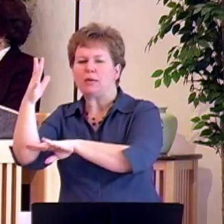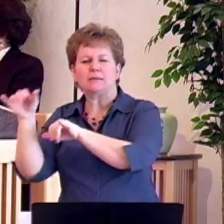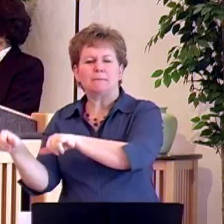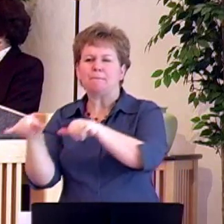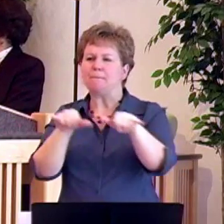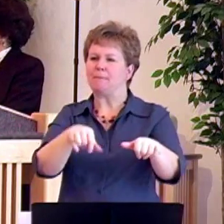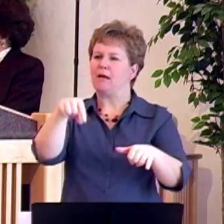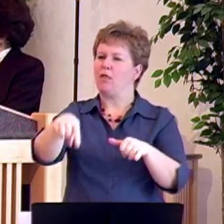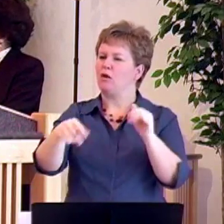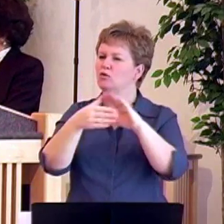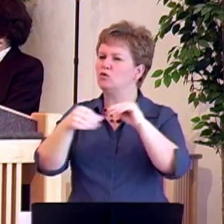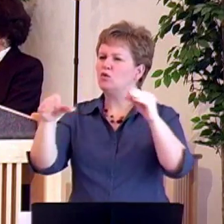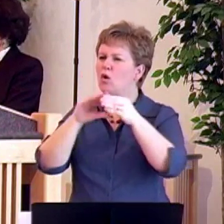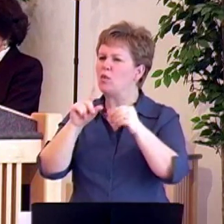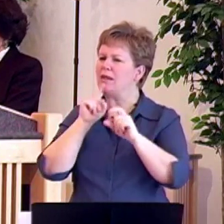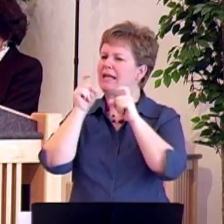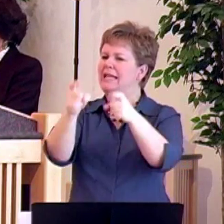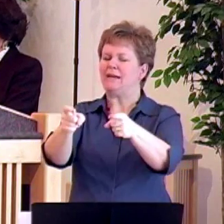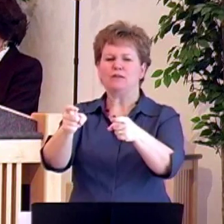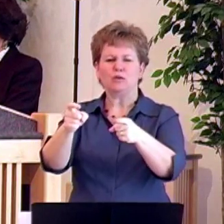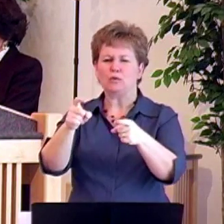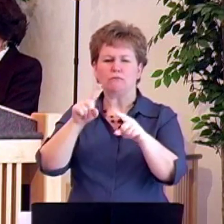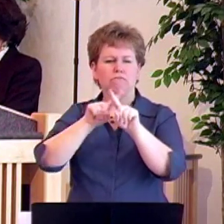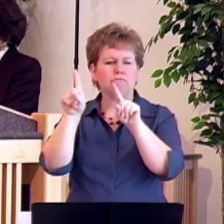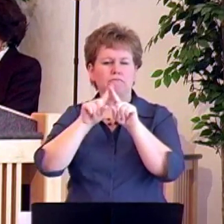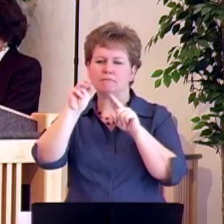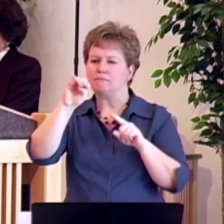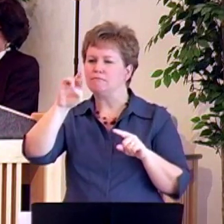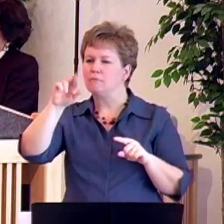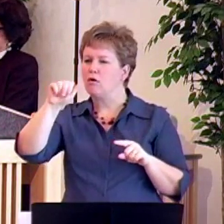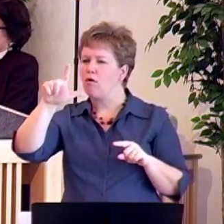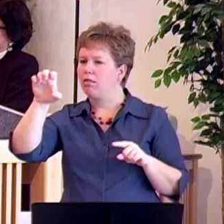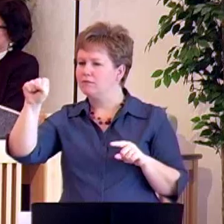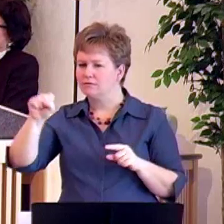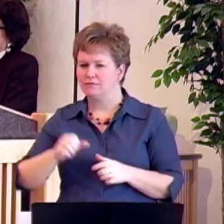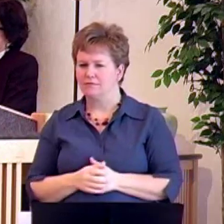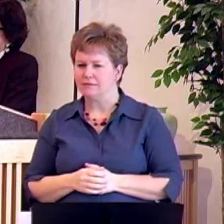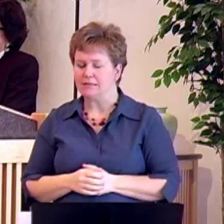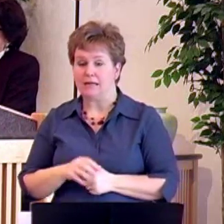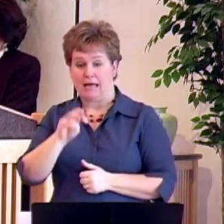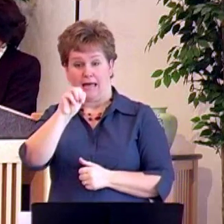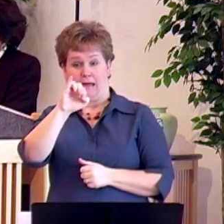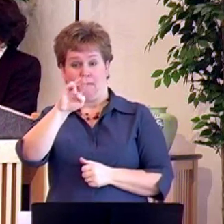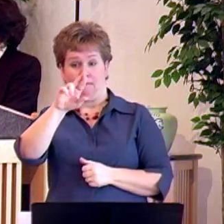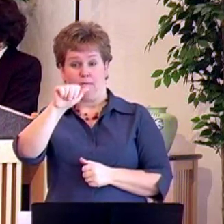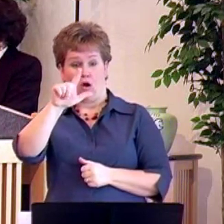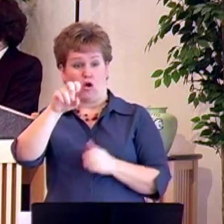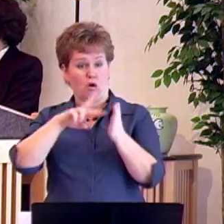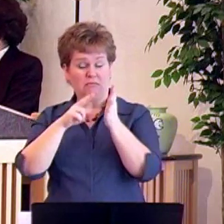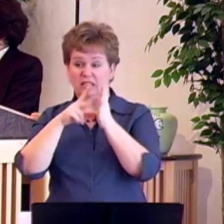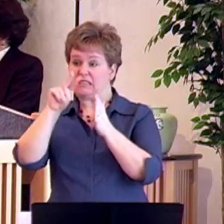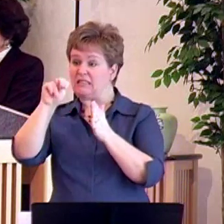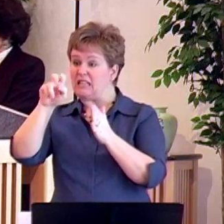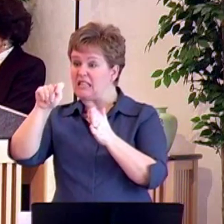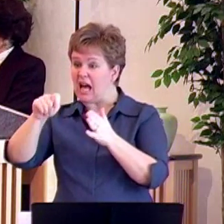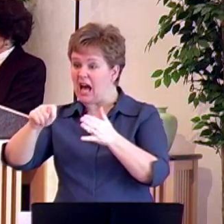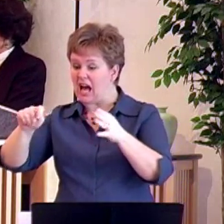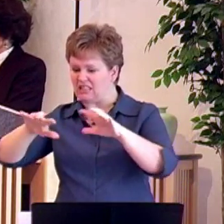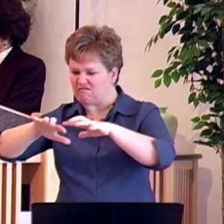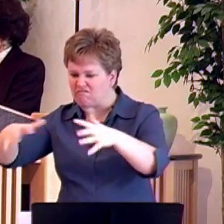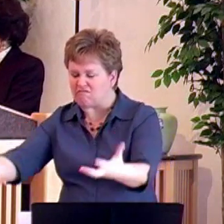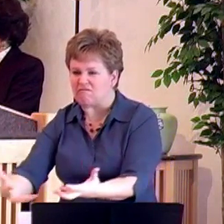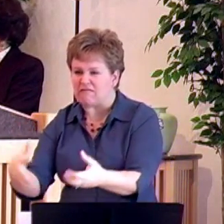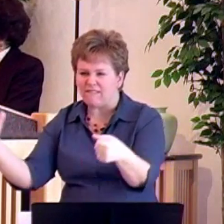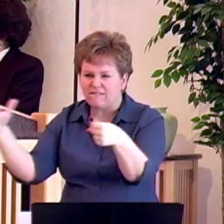that literally gives us a boatload of miracles. The miracle isn't only the bursting nets full of